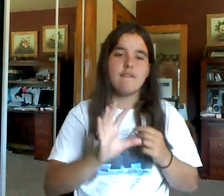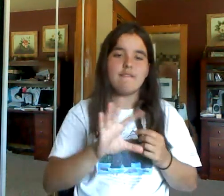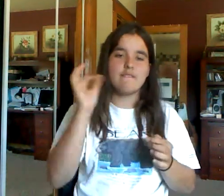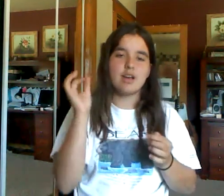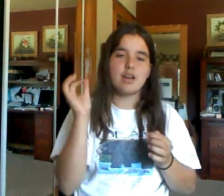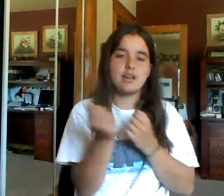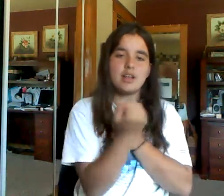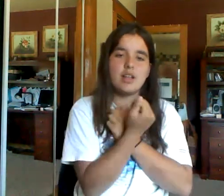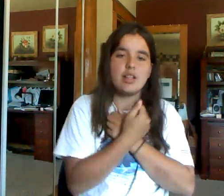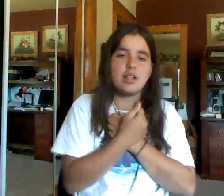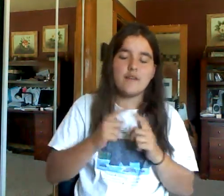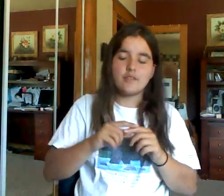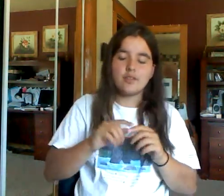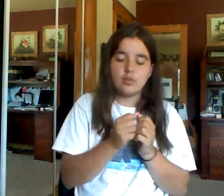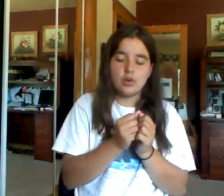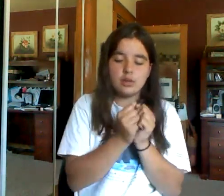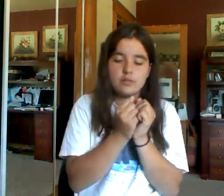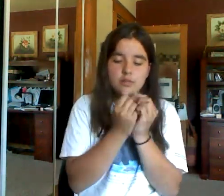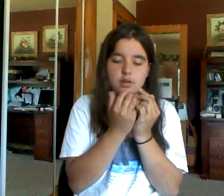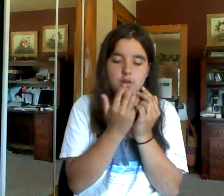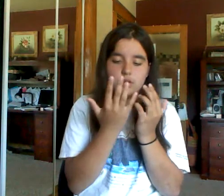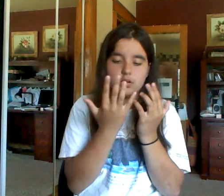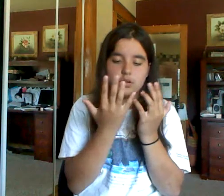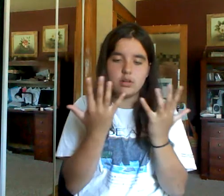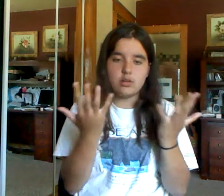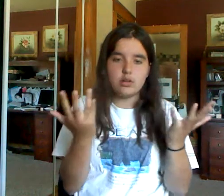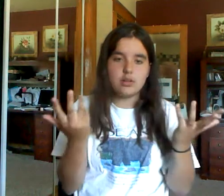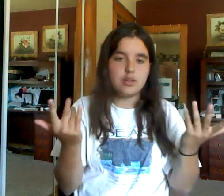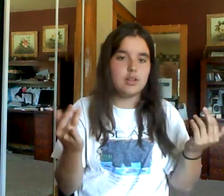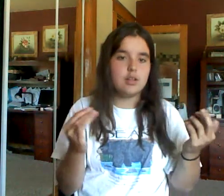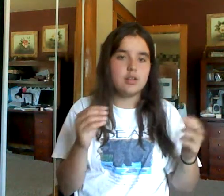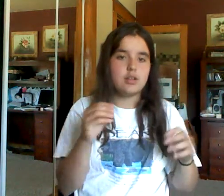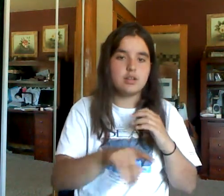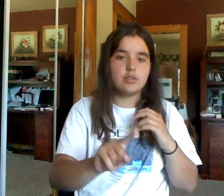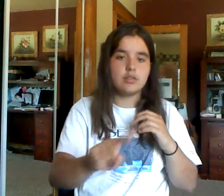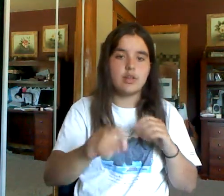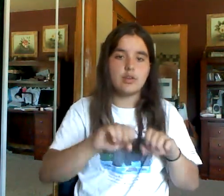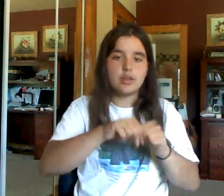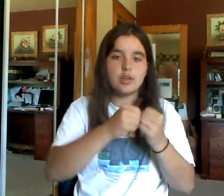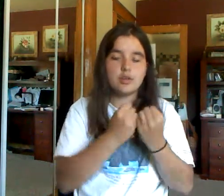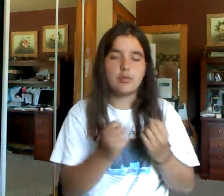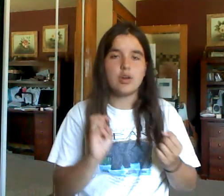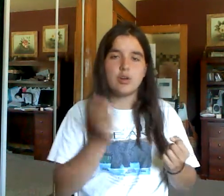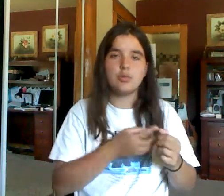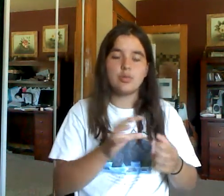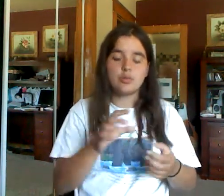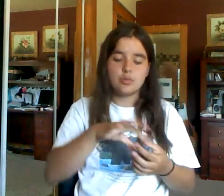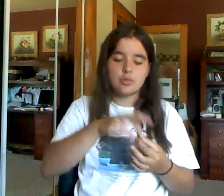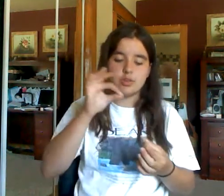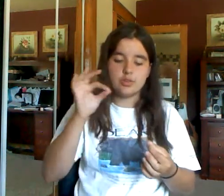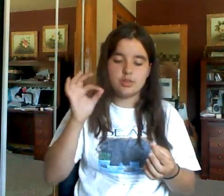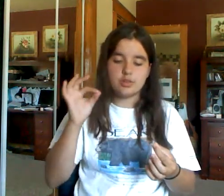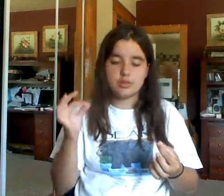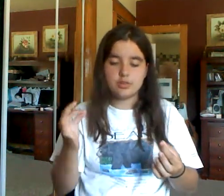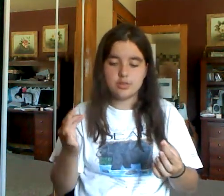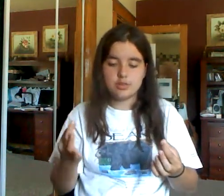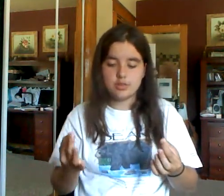find the light to unfold, this broken world we'd show.